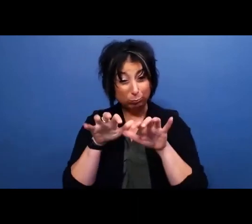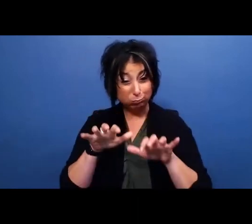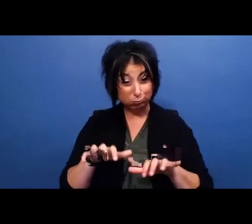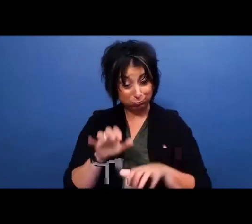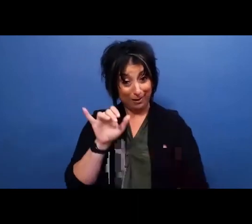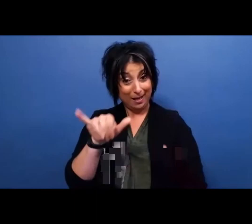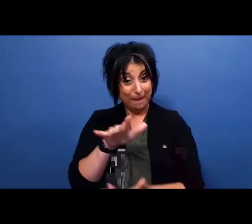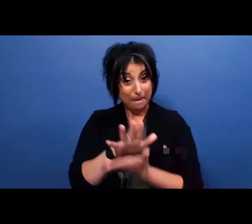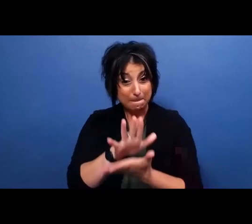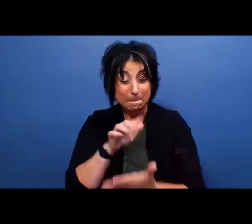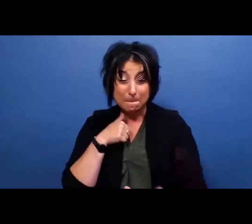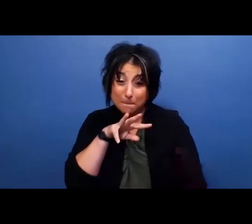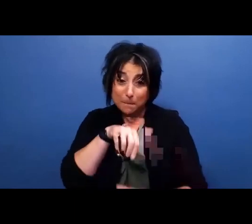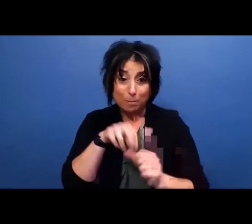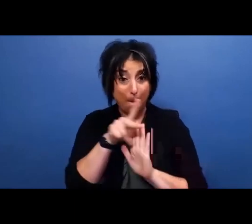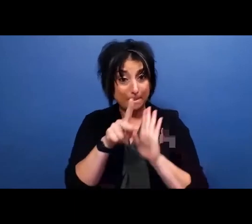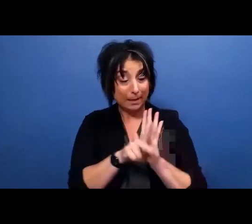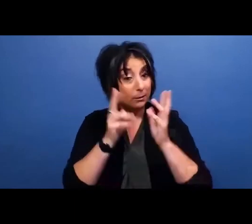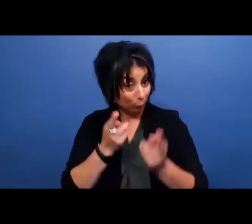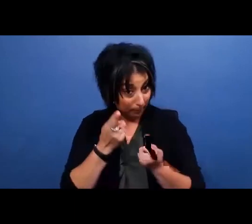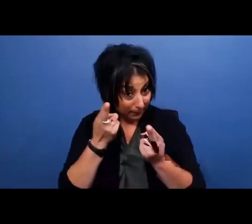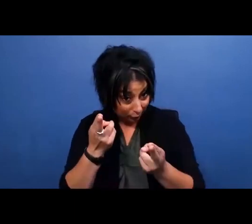I included policy recommendations